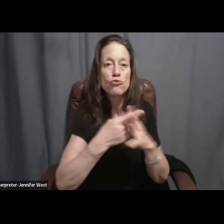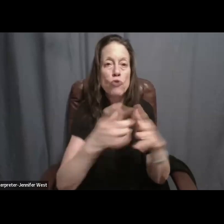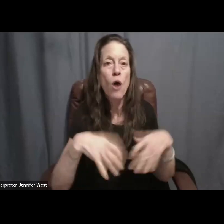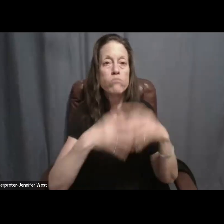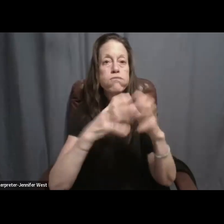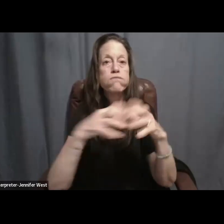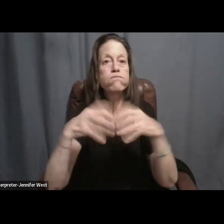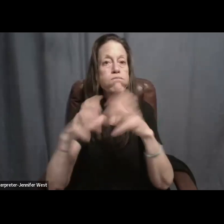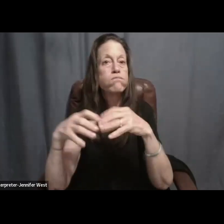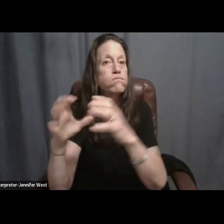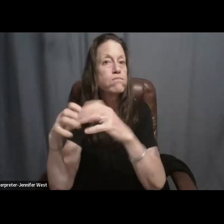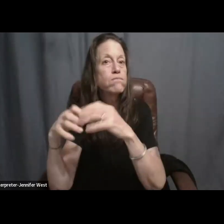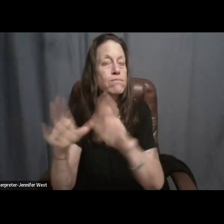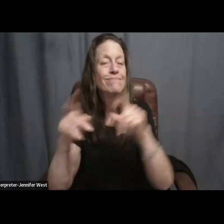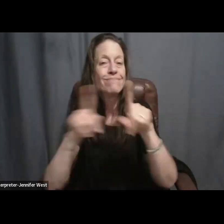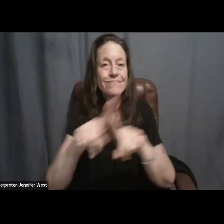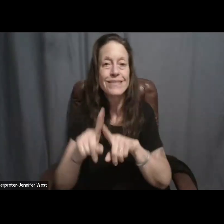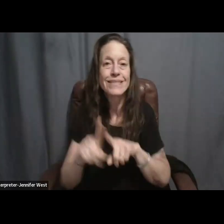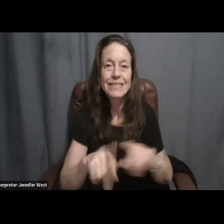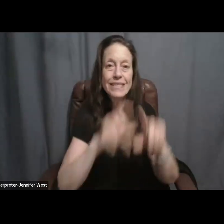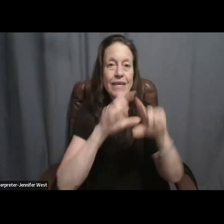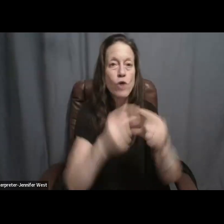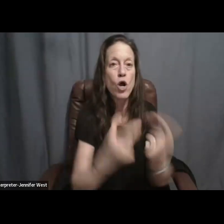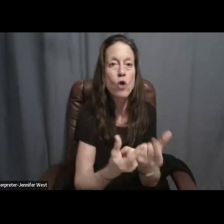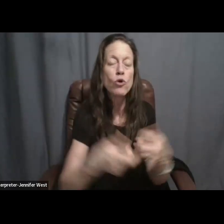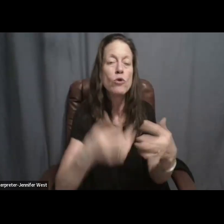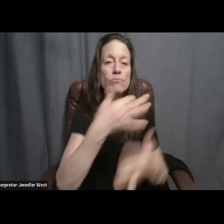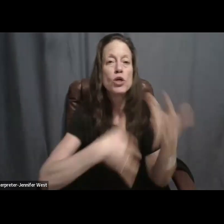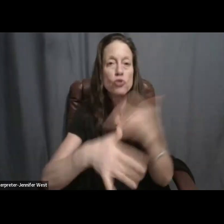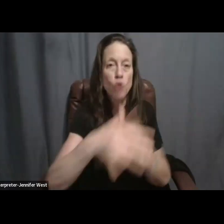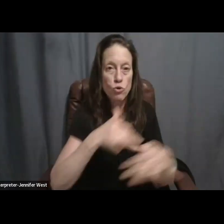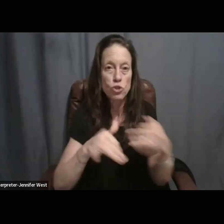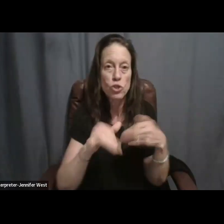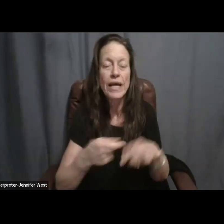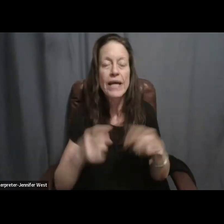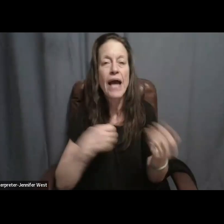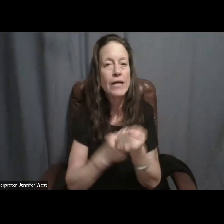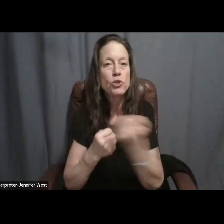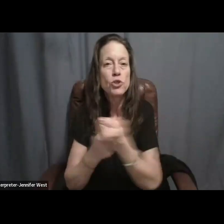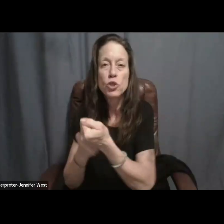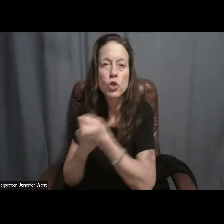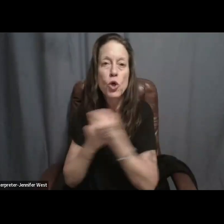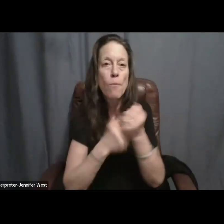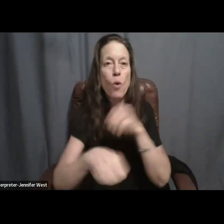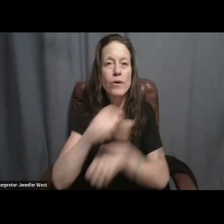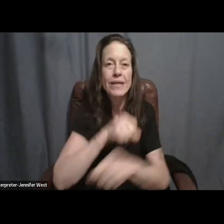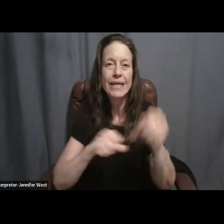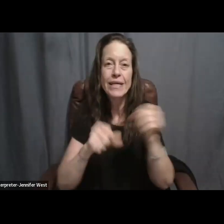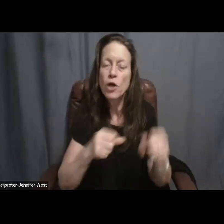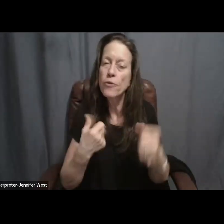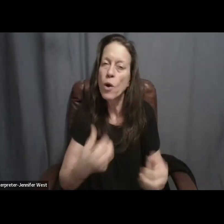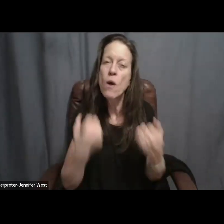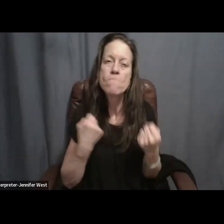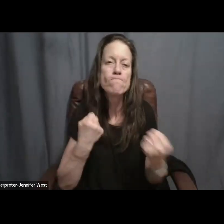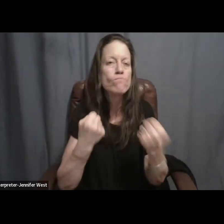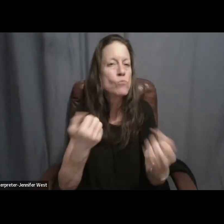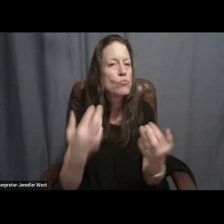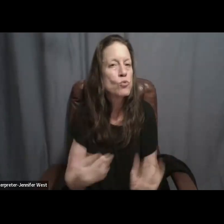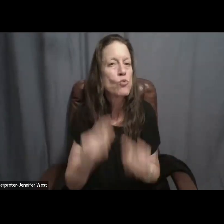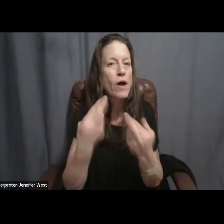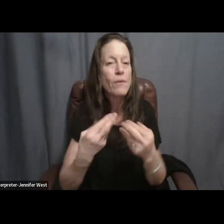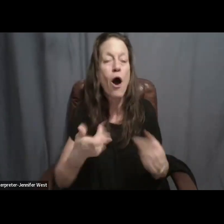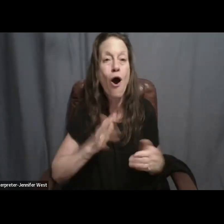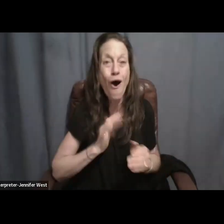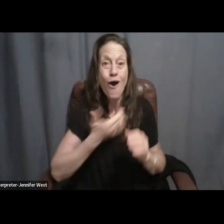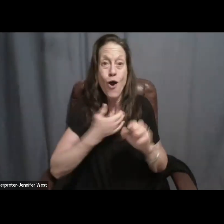social group, and be able to support one another. I highly recommend it. Our group is only like 3 years old, and